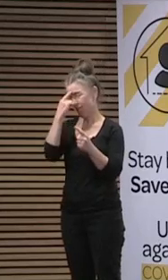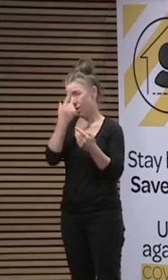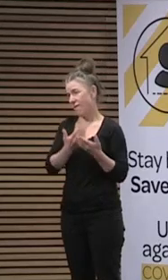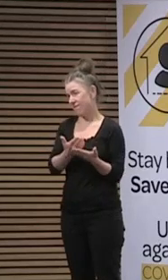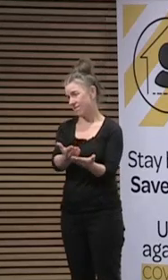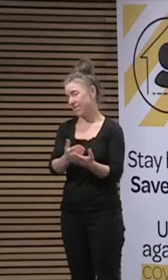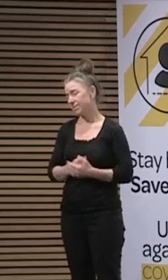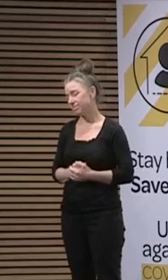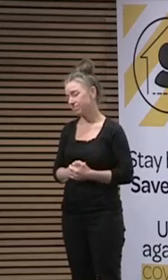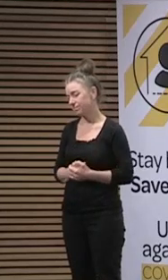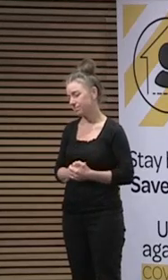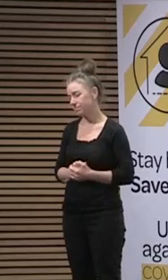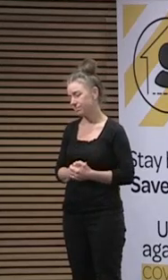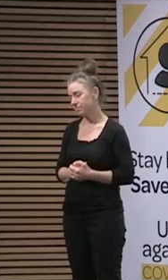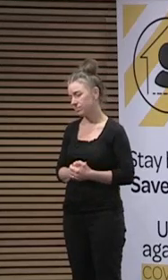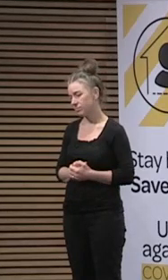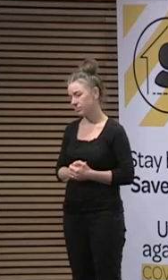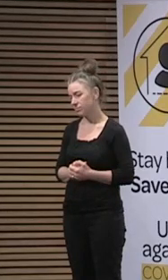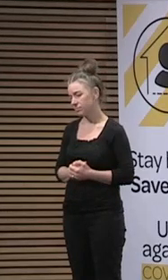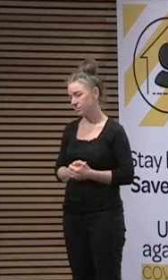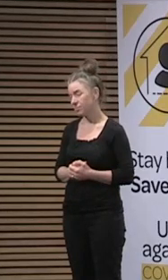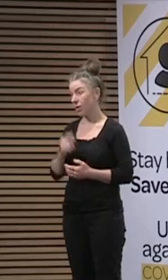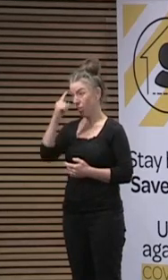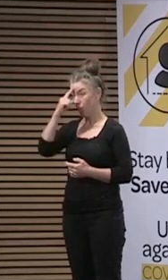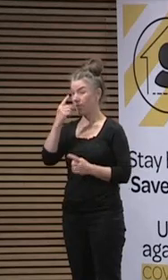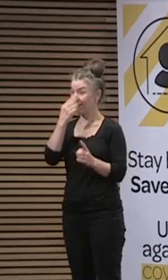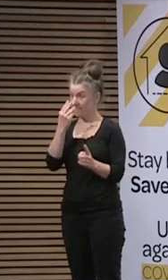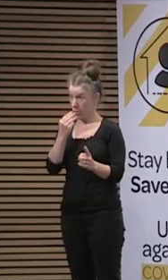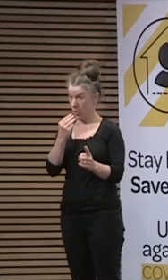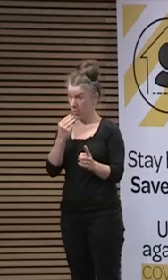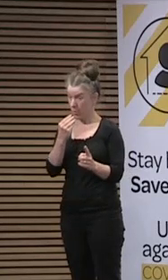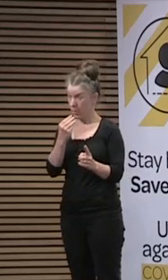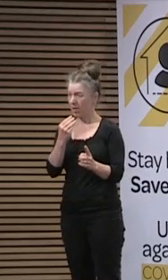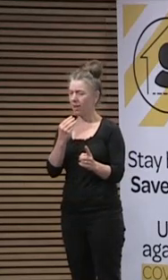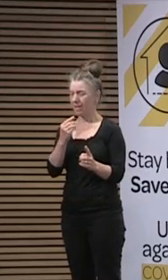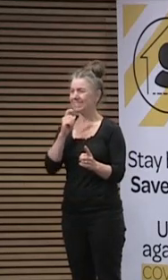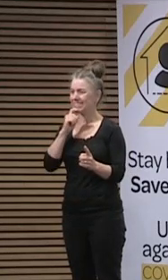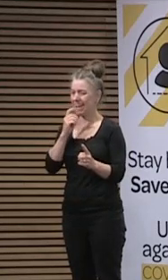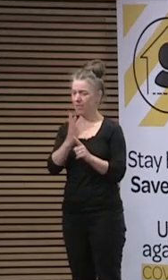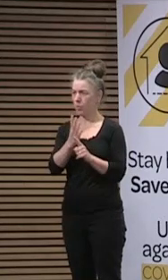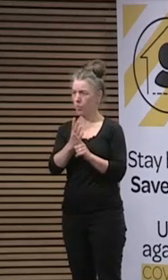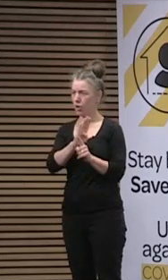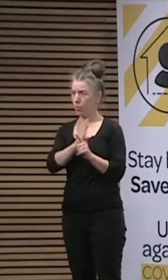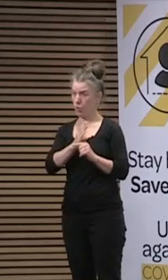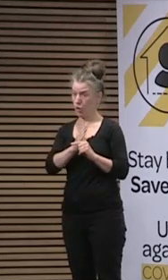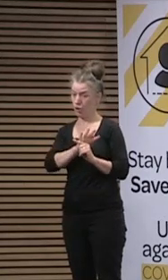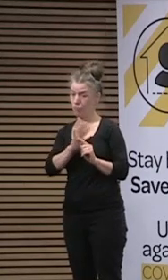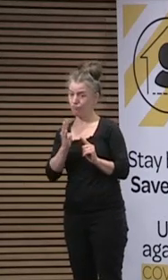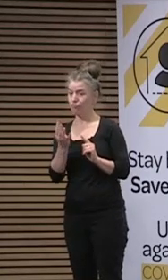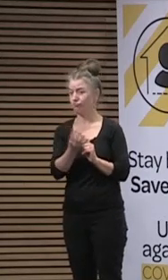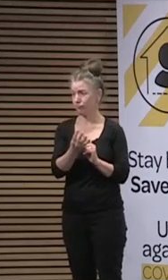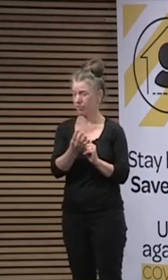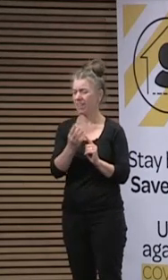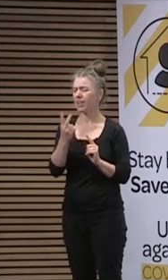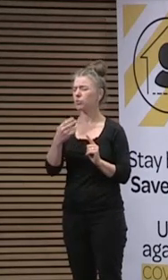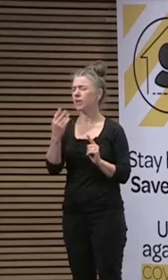As a result of the initial diagnosis of influenza in this person and the subsequent confirmation of COVID-19 a couple of days